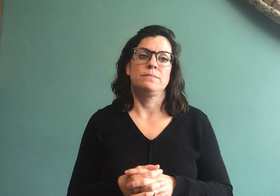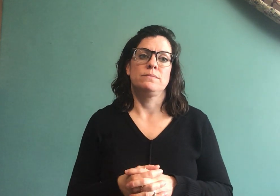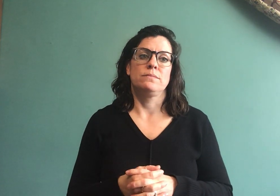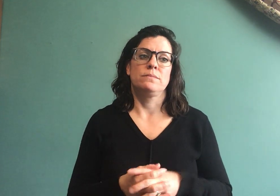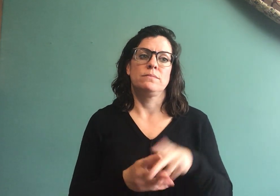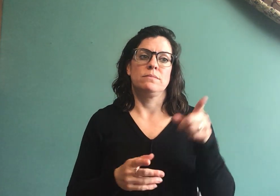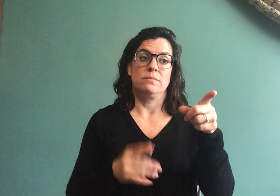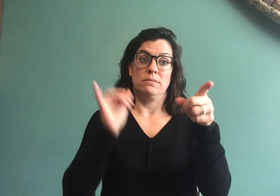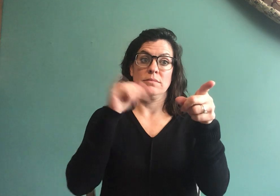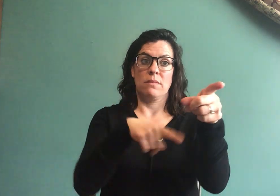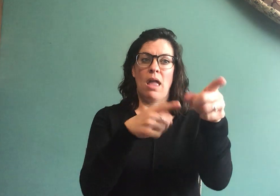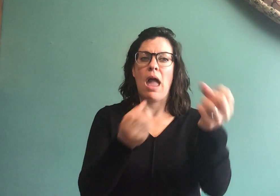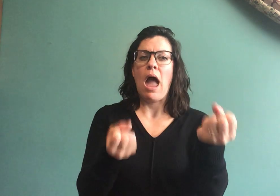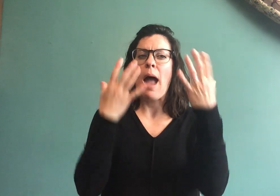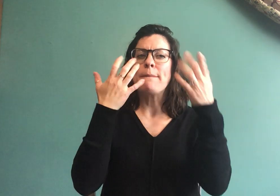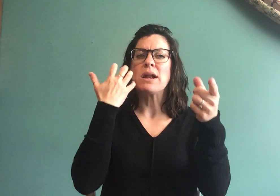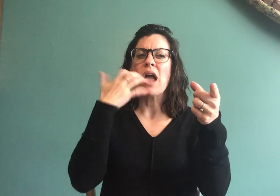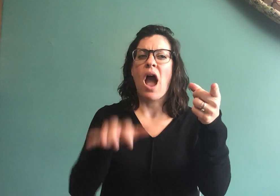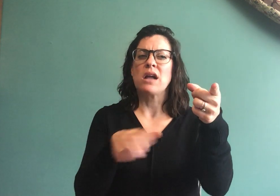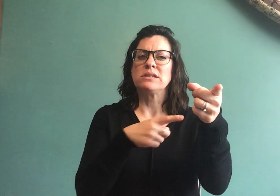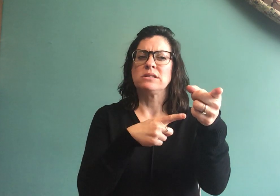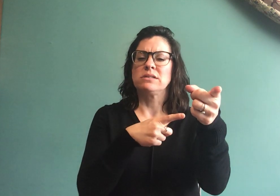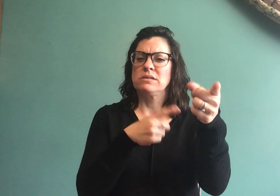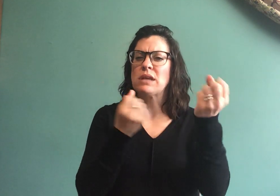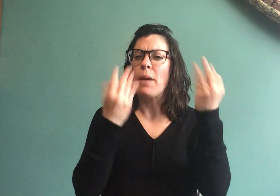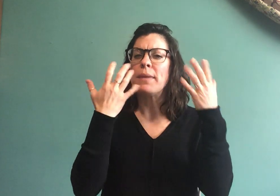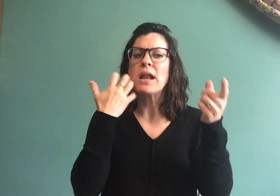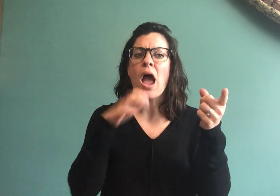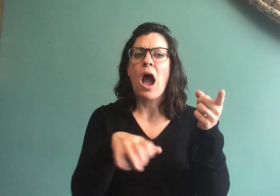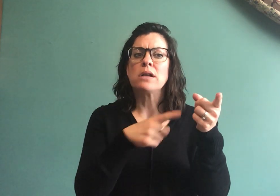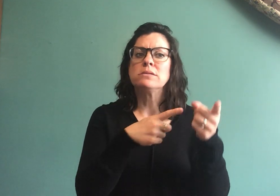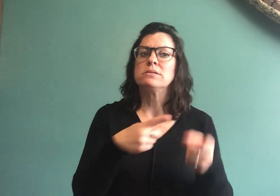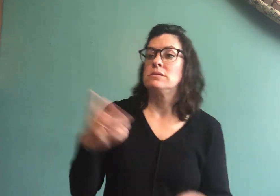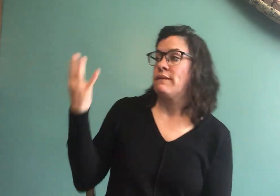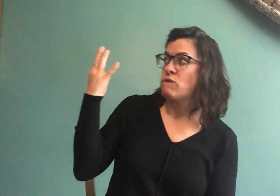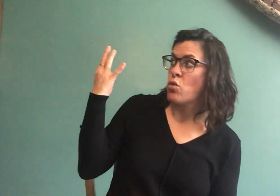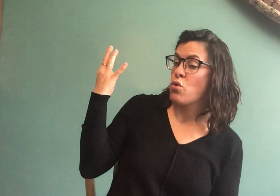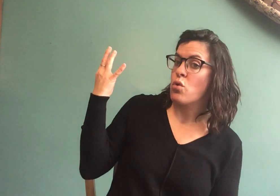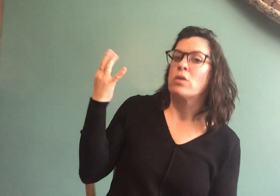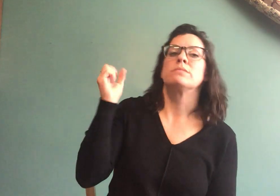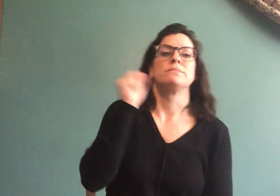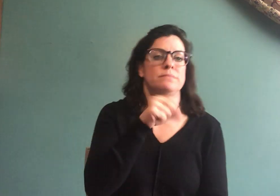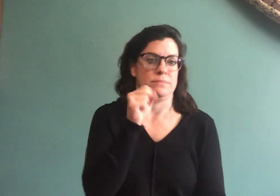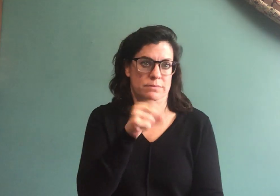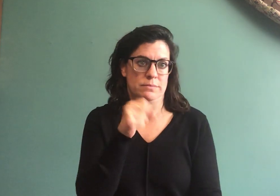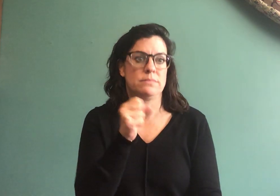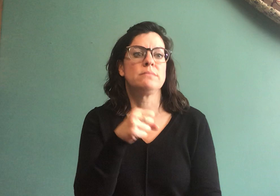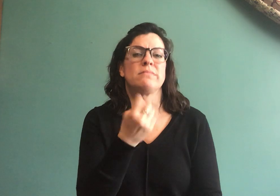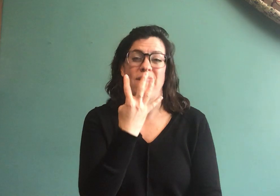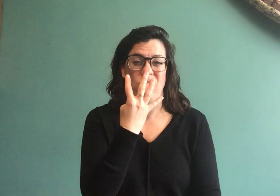4. 2. 4. Okay, that means there's at least 4 different circuits running through that conduit.